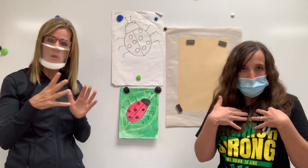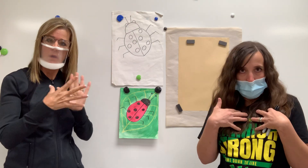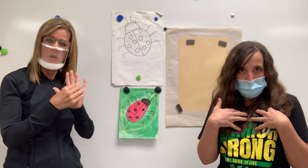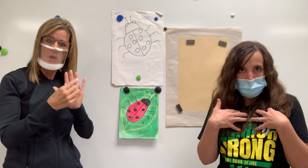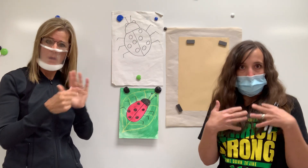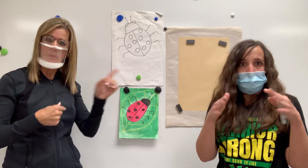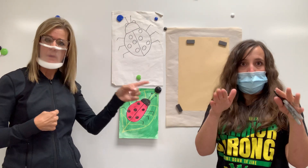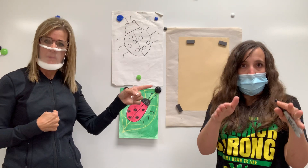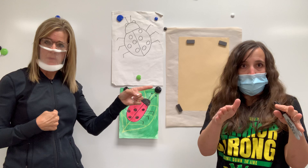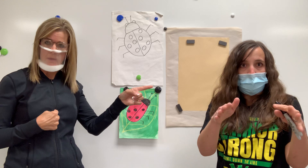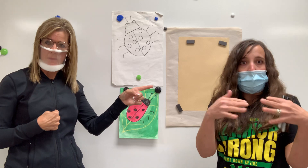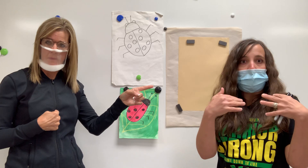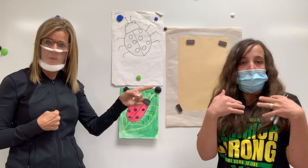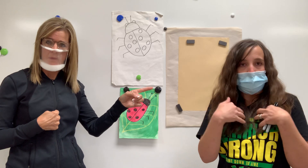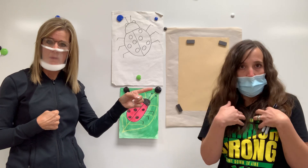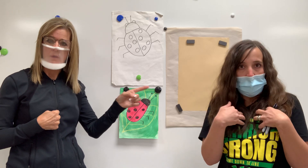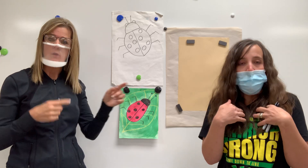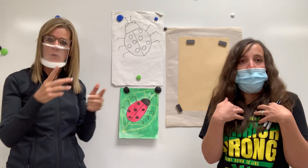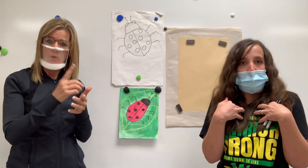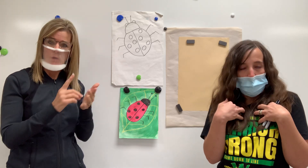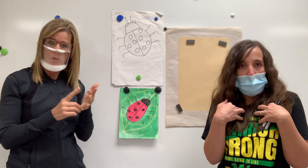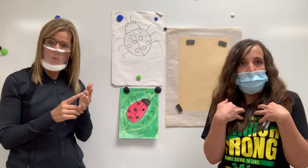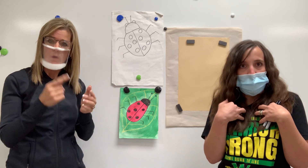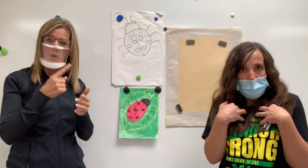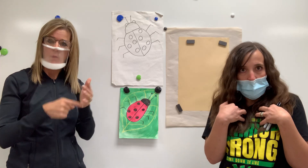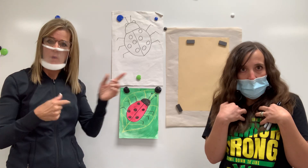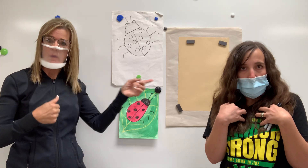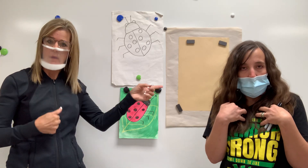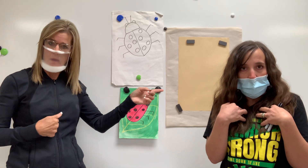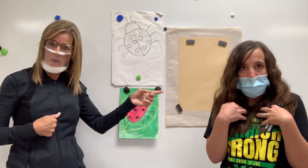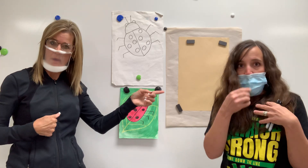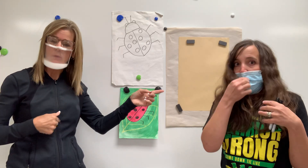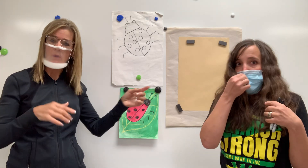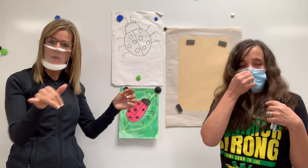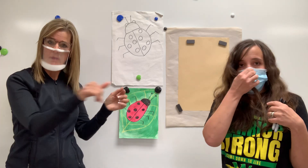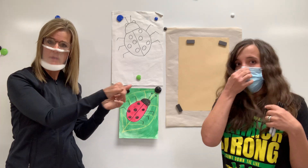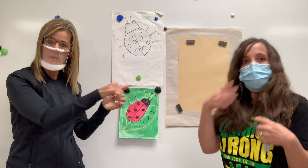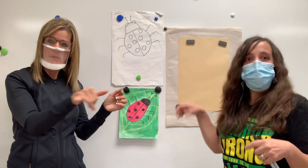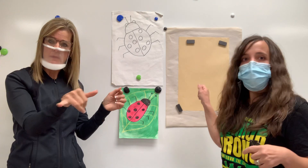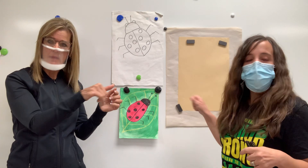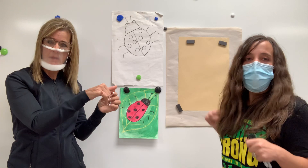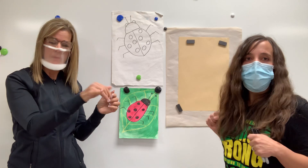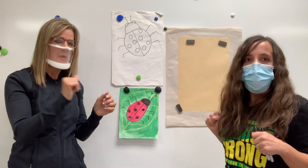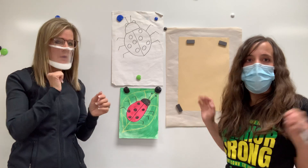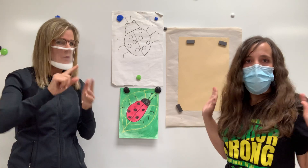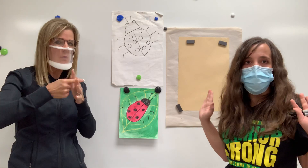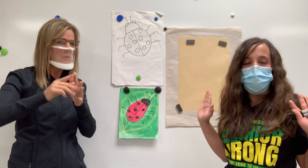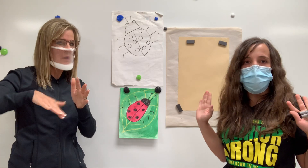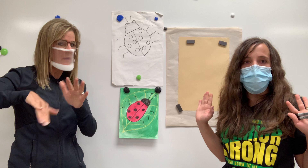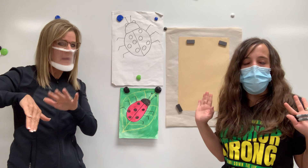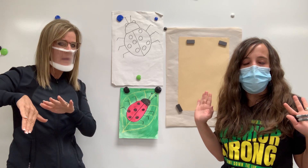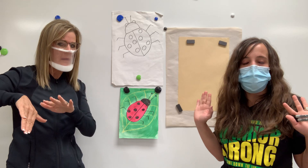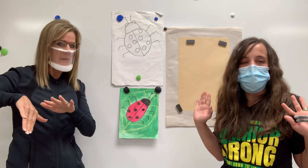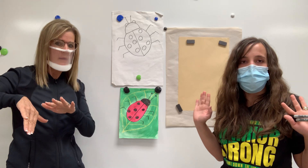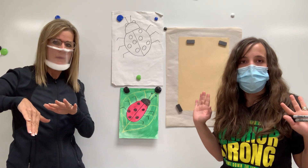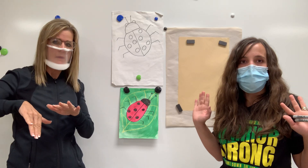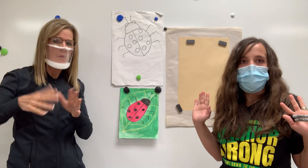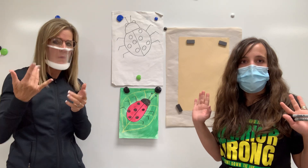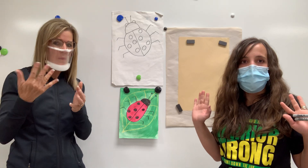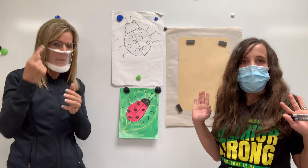follow Mrs. Adams. You are gonna draw what I draw, okay? So don't start drawing right now. I haven't made any